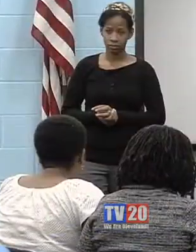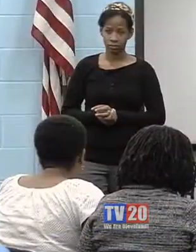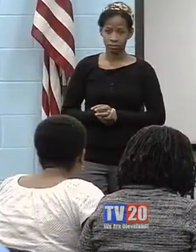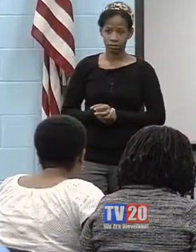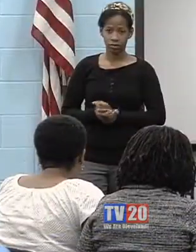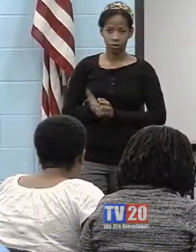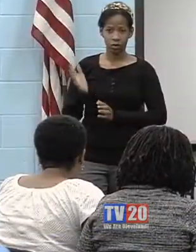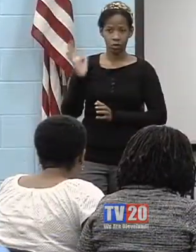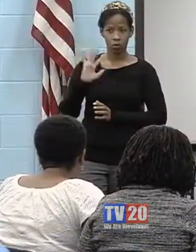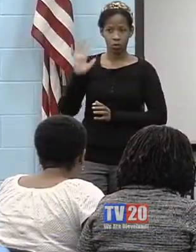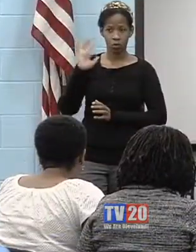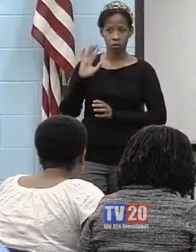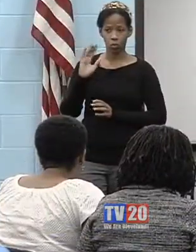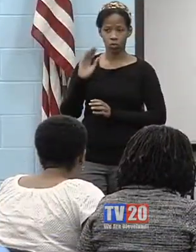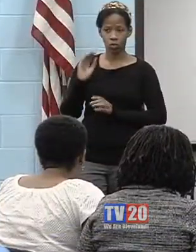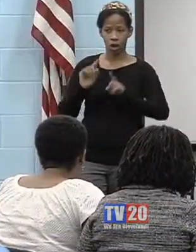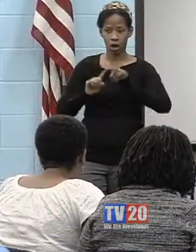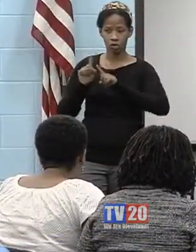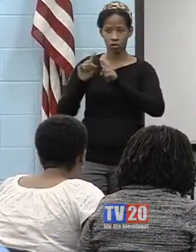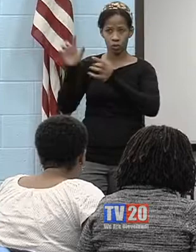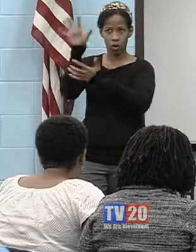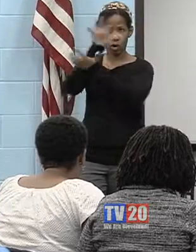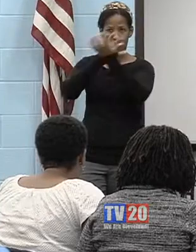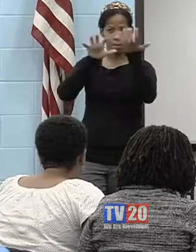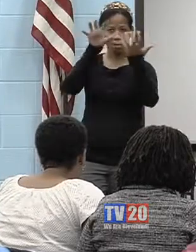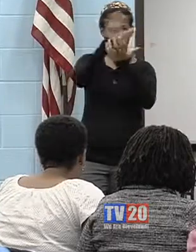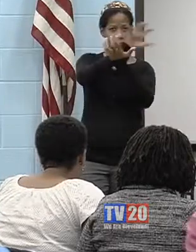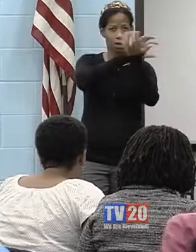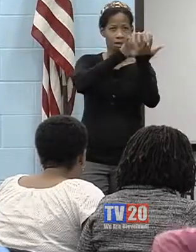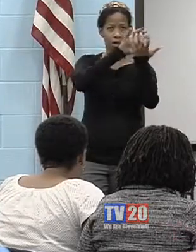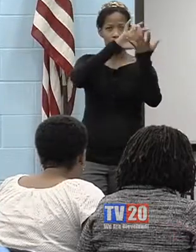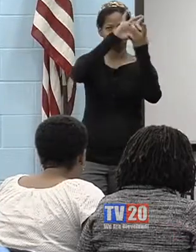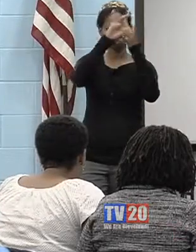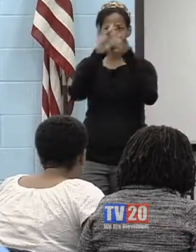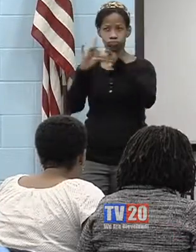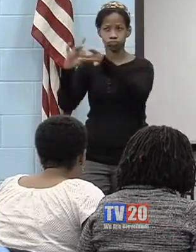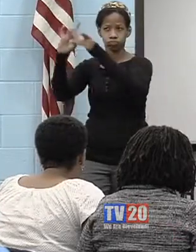While the storm clouds gather